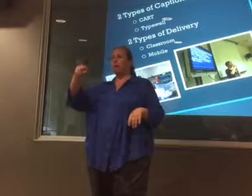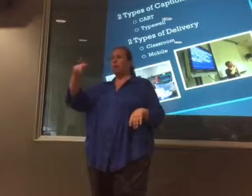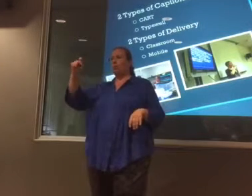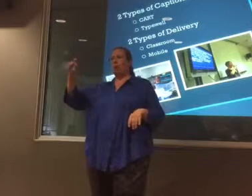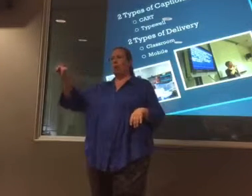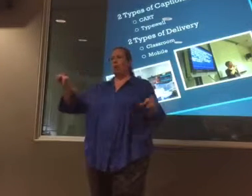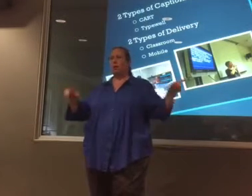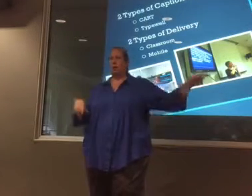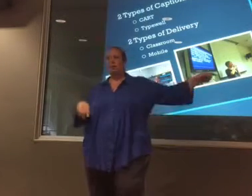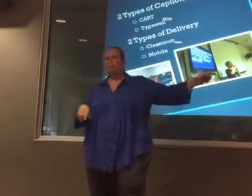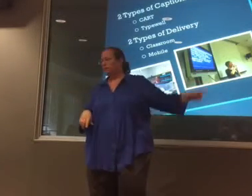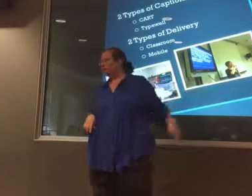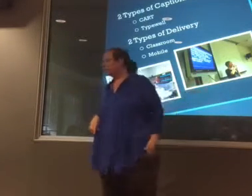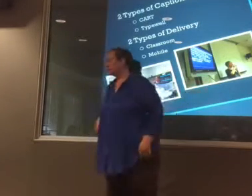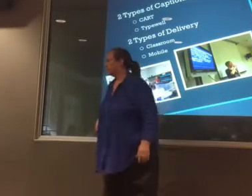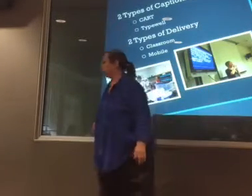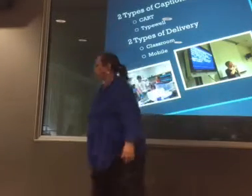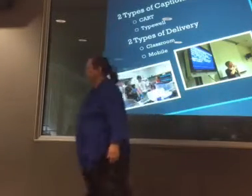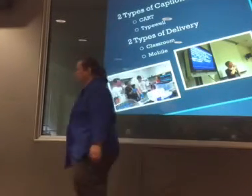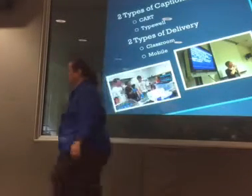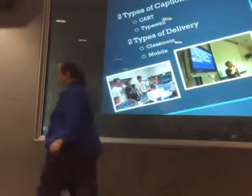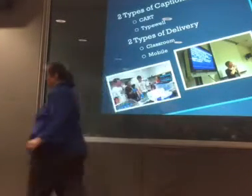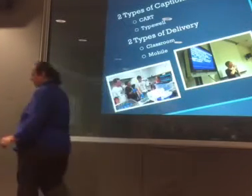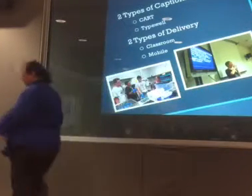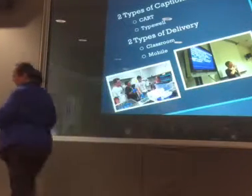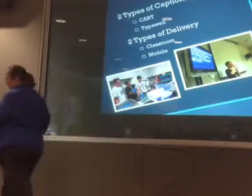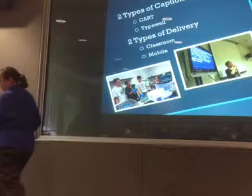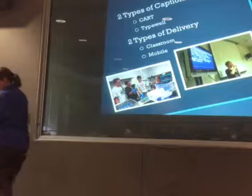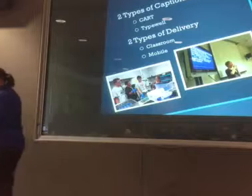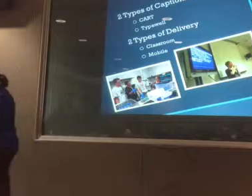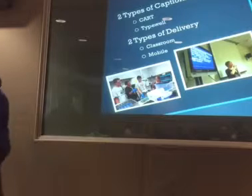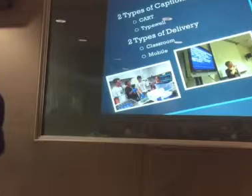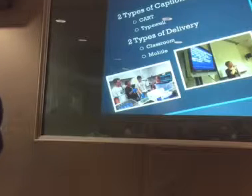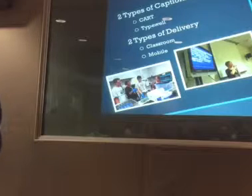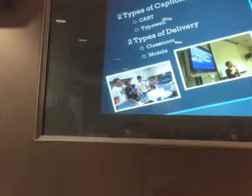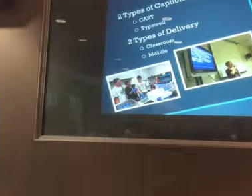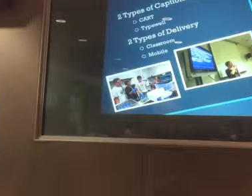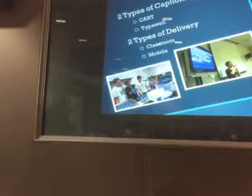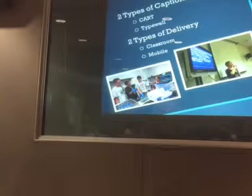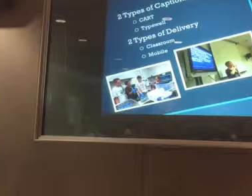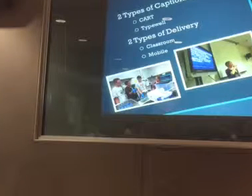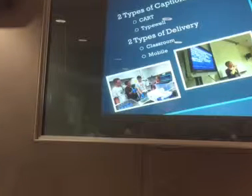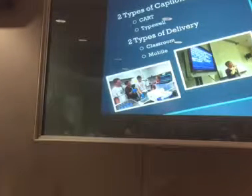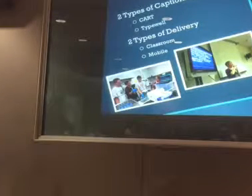And this is cart captioning and not Typewell that is occurring right now.